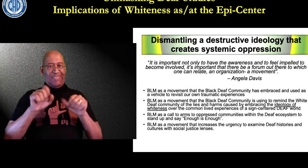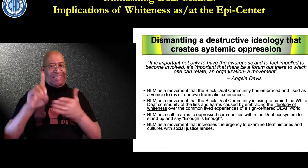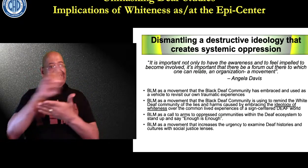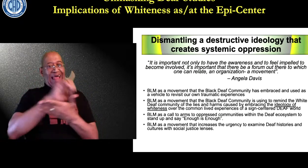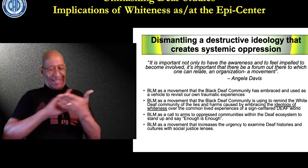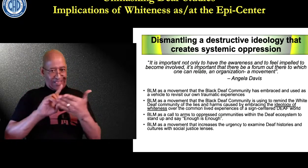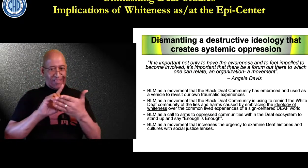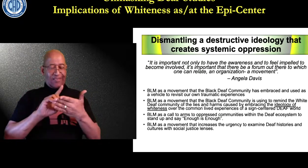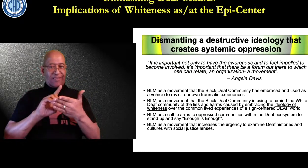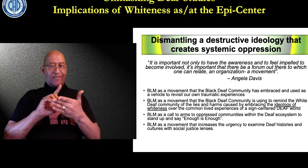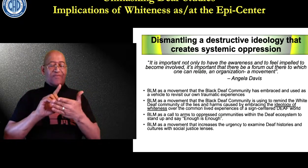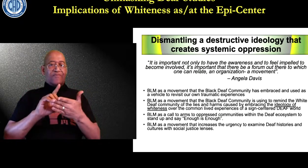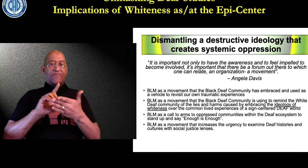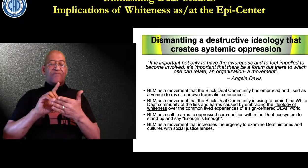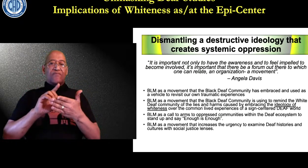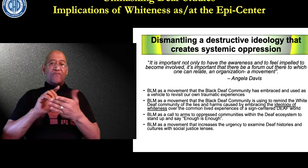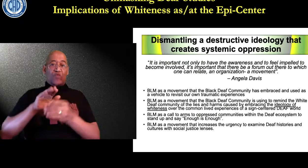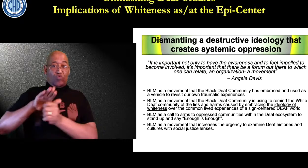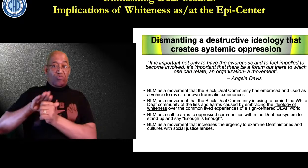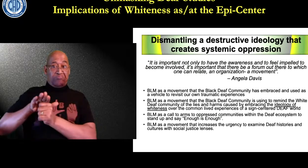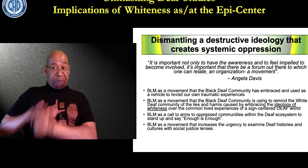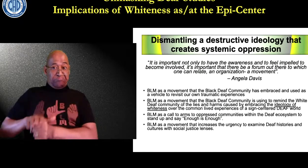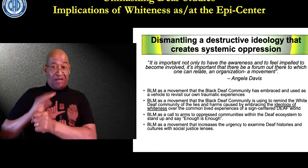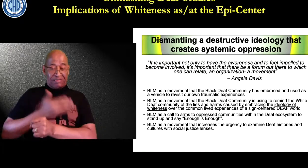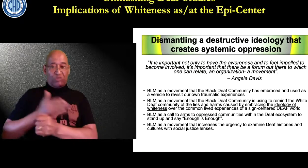And that is part of the system.